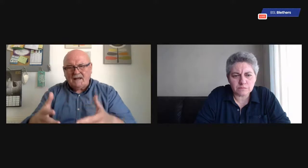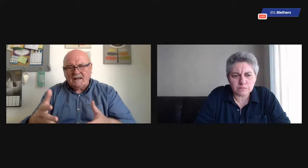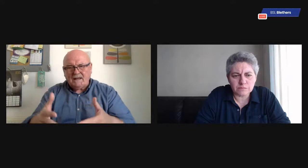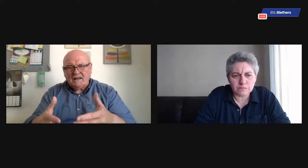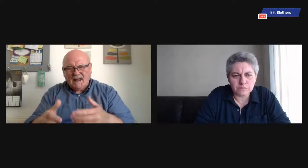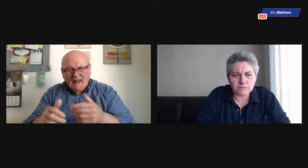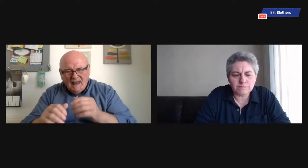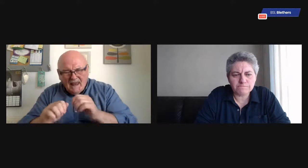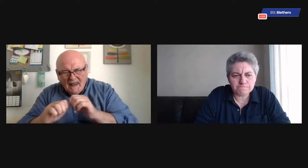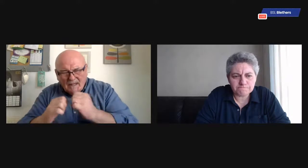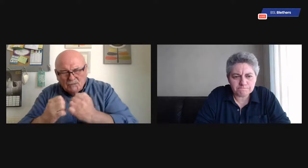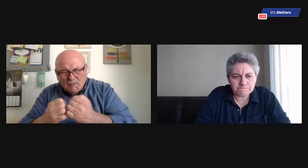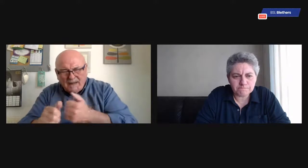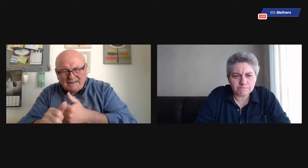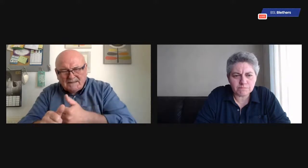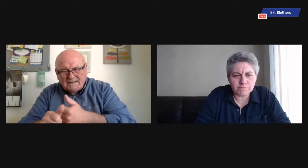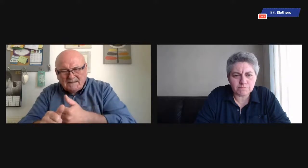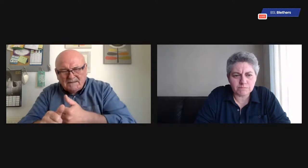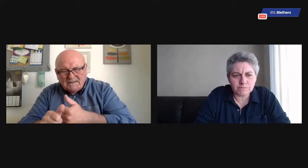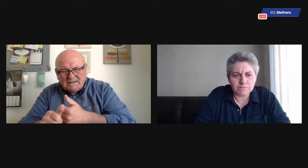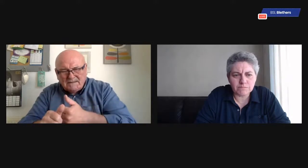hearing, doesn't sign,